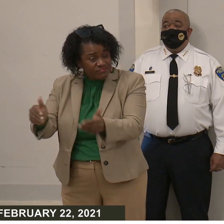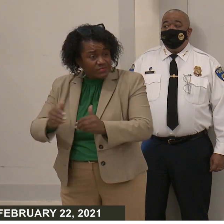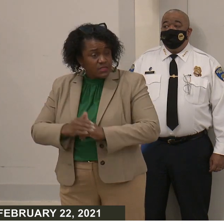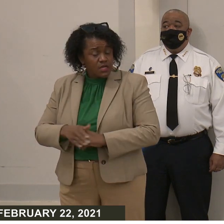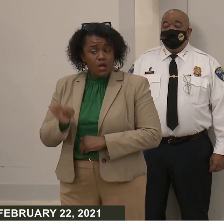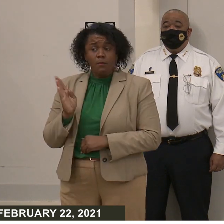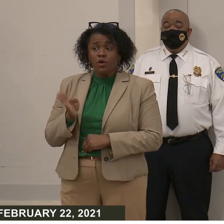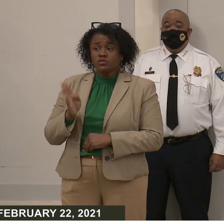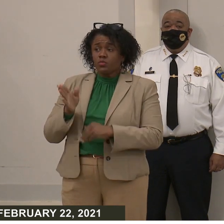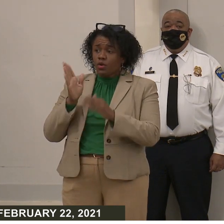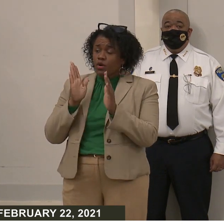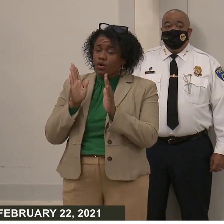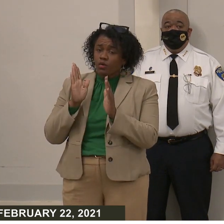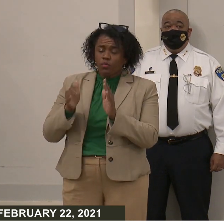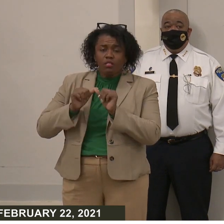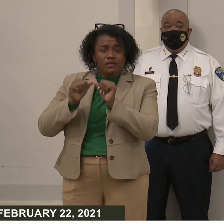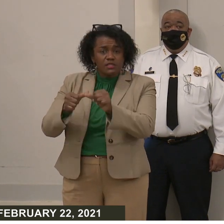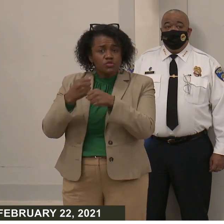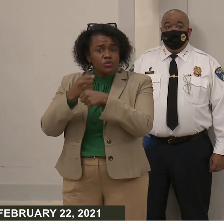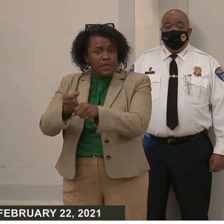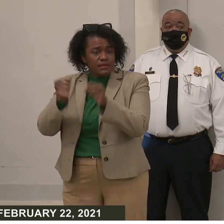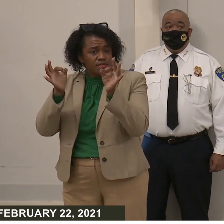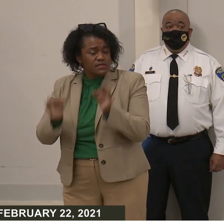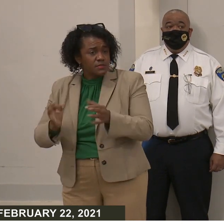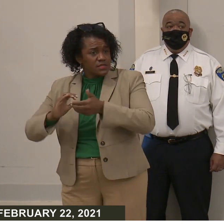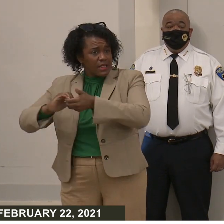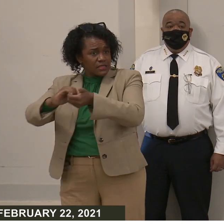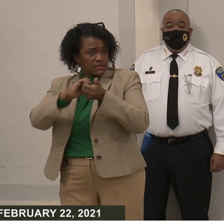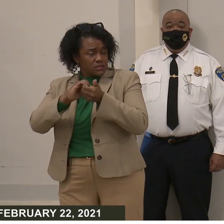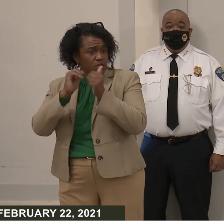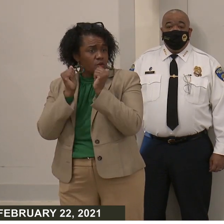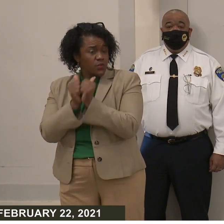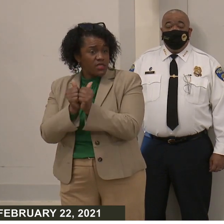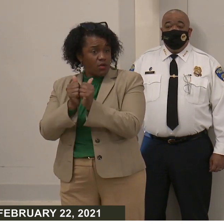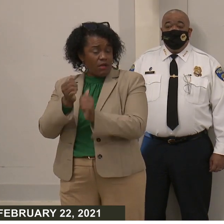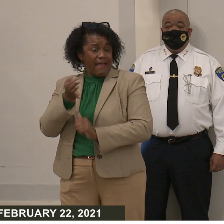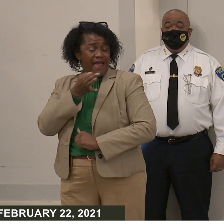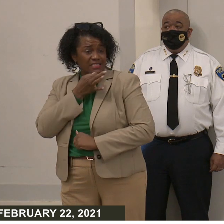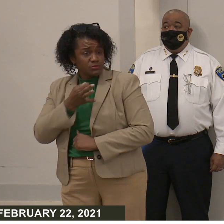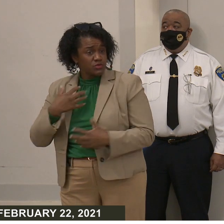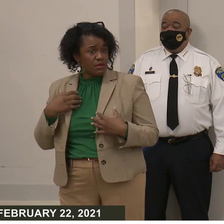will continue to make decisions in collaboration with our health experts,